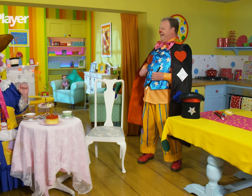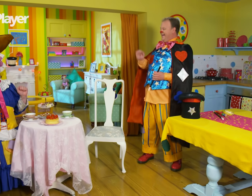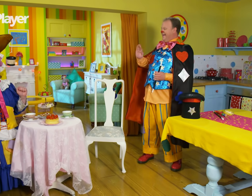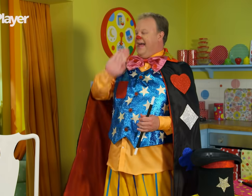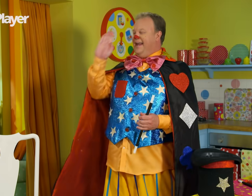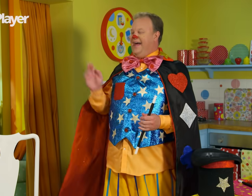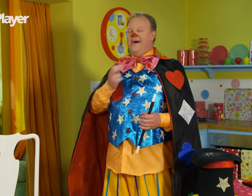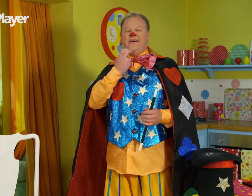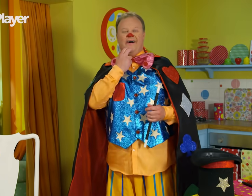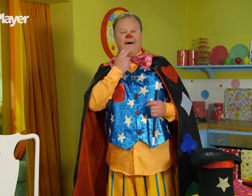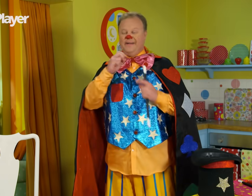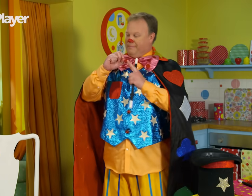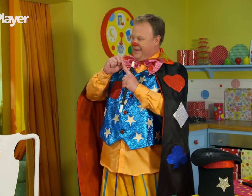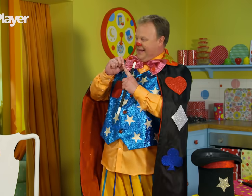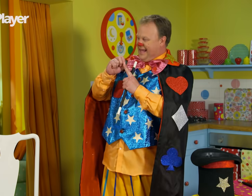Oh, hello, Aunt Polly!